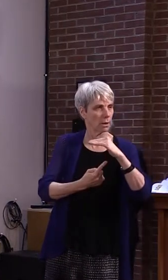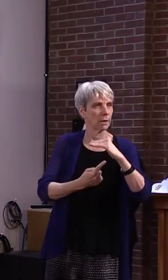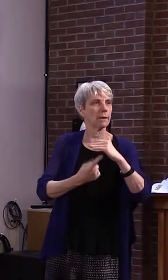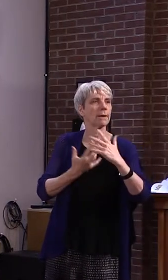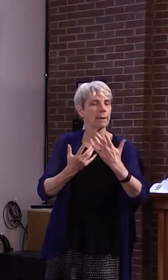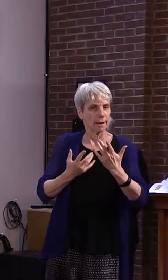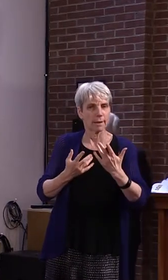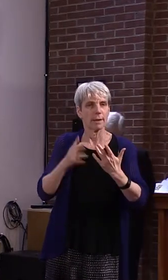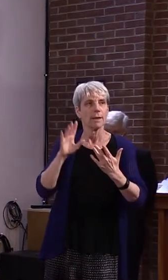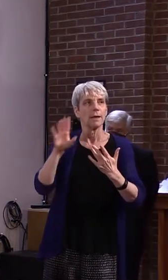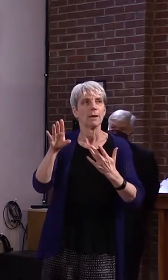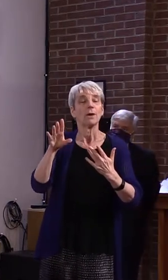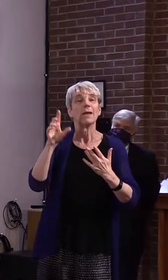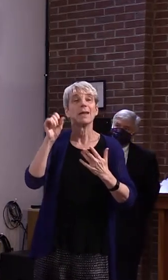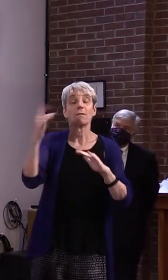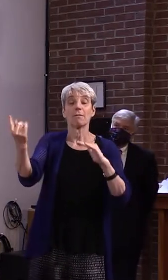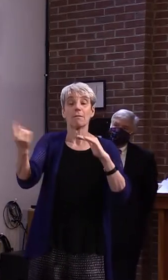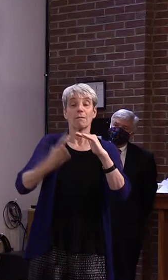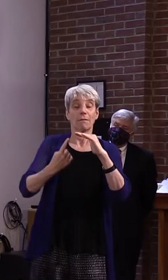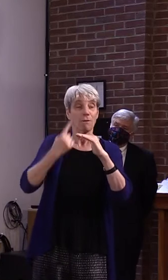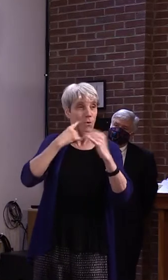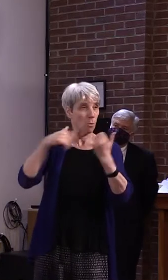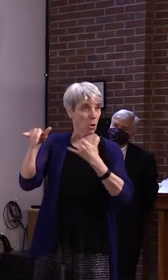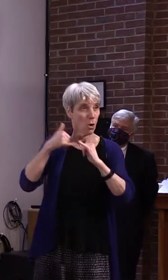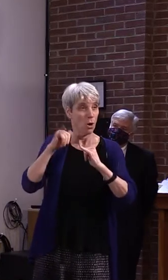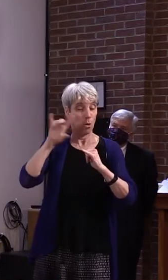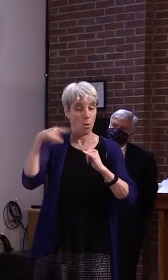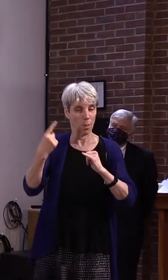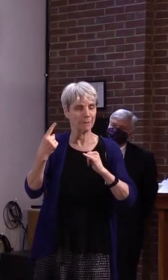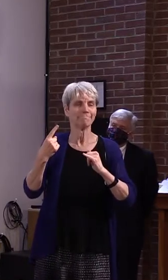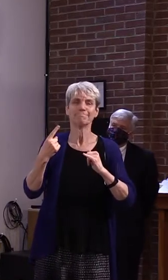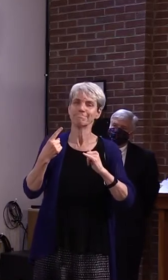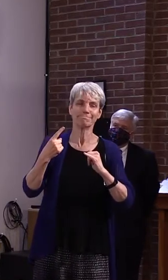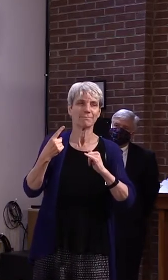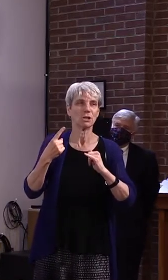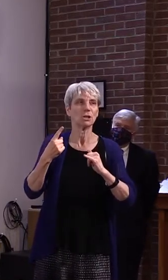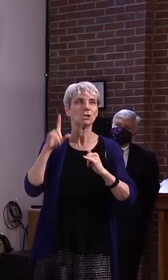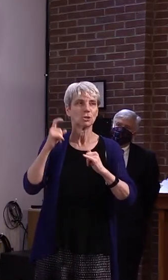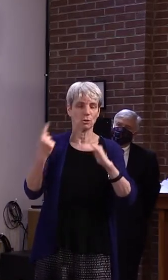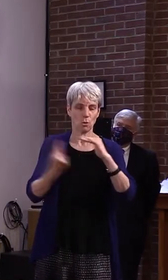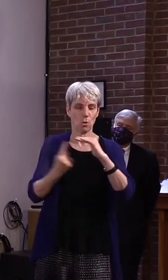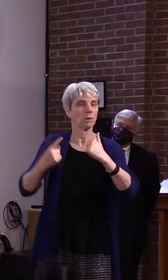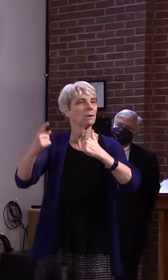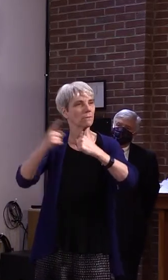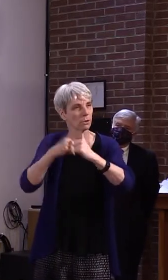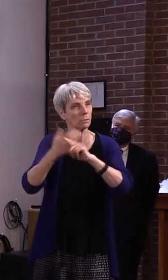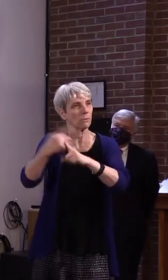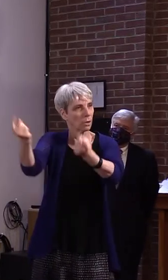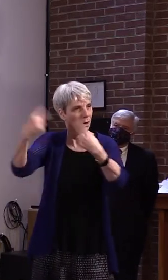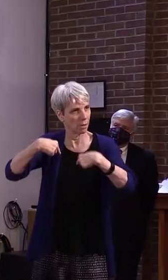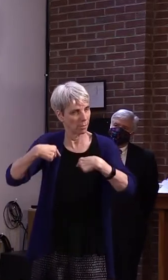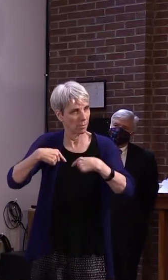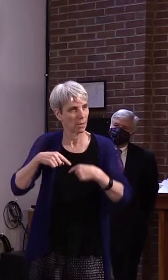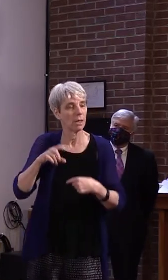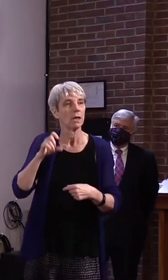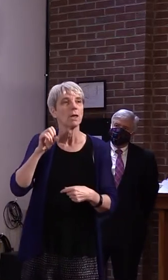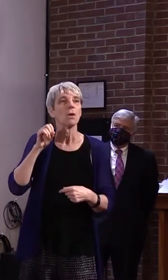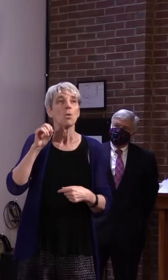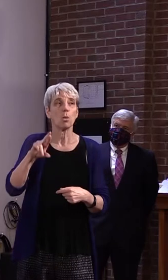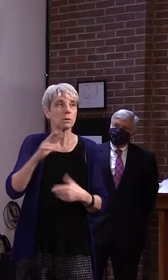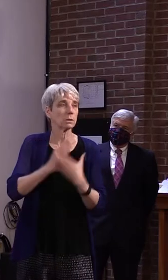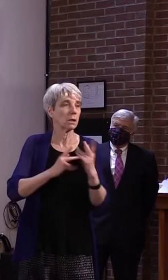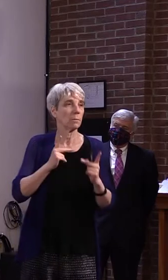actually just came for the party and maybe should have quarantined and didn't, versus they've actually been at a second